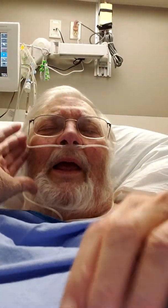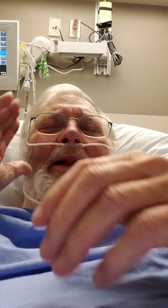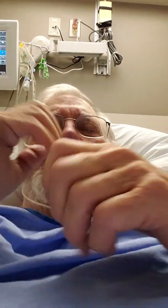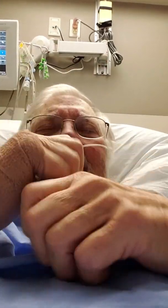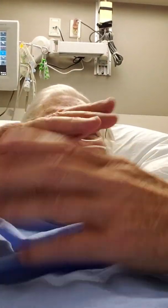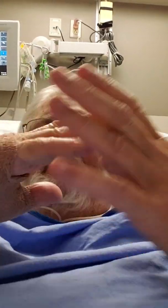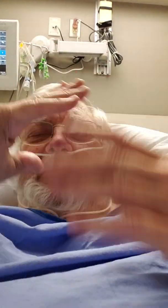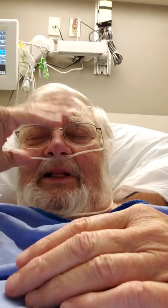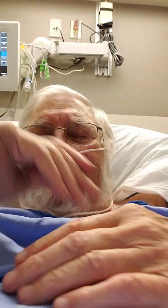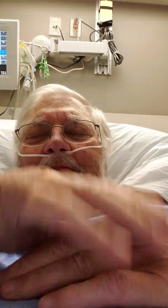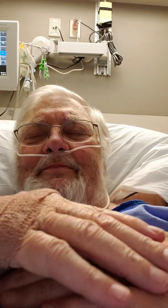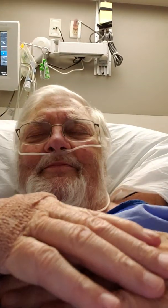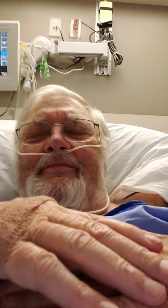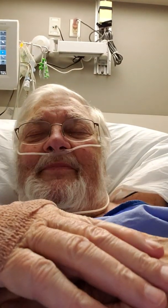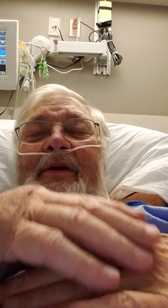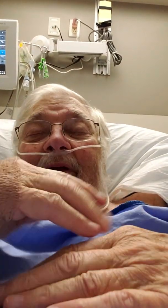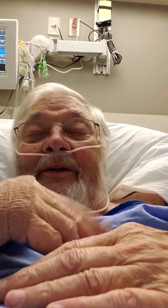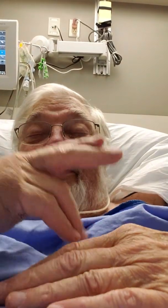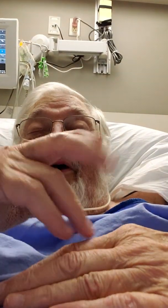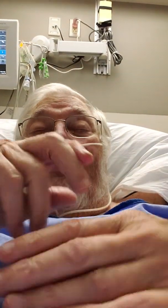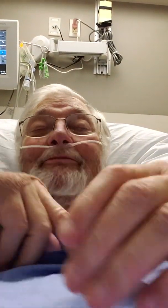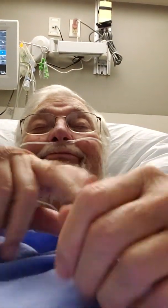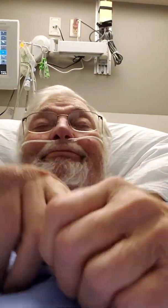bed and sleep. No.